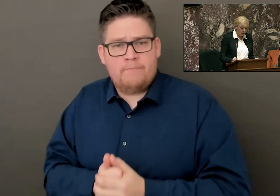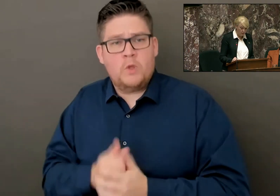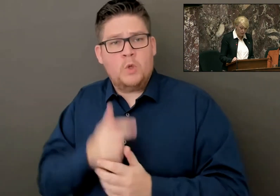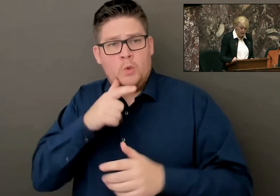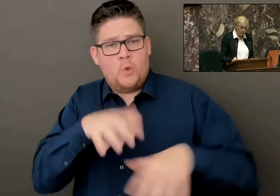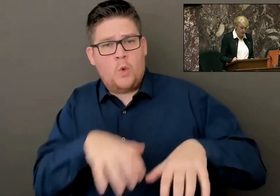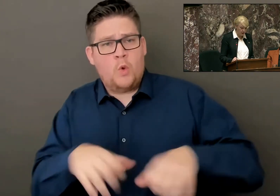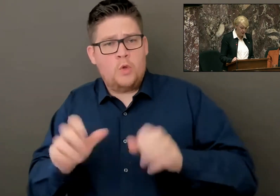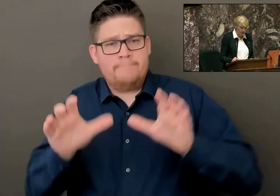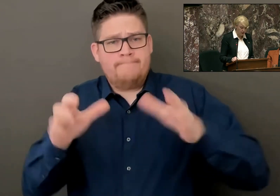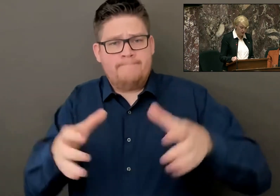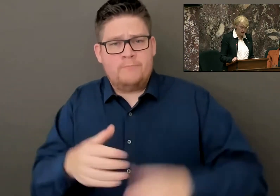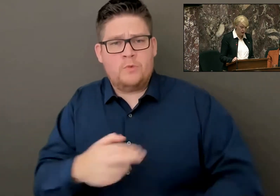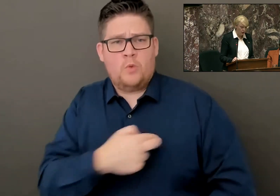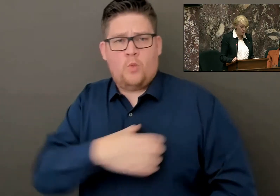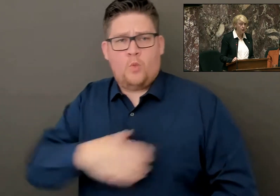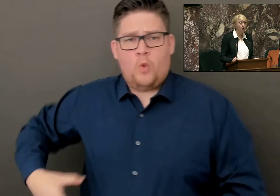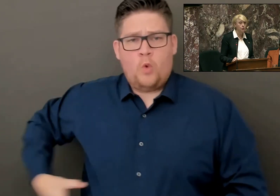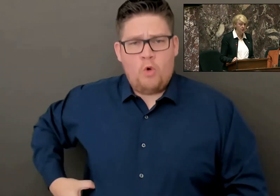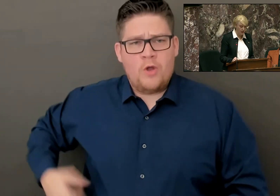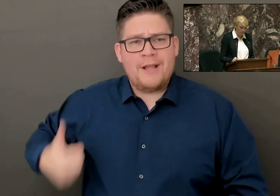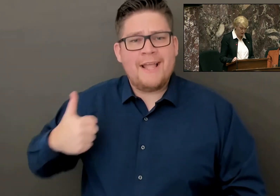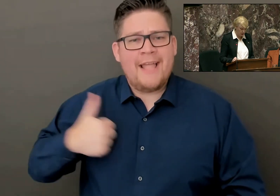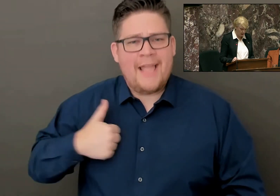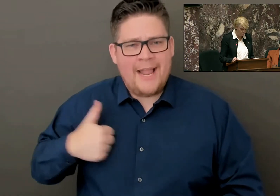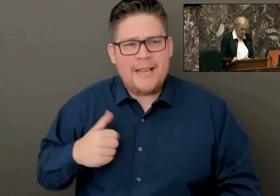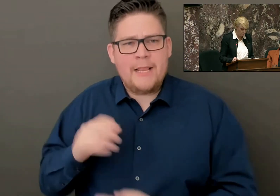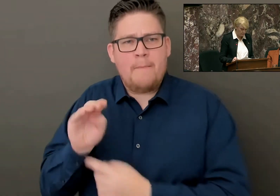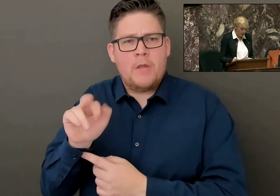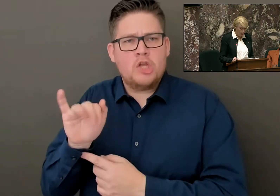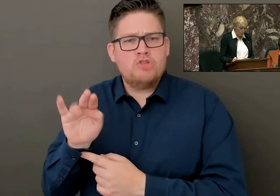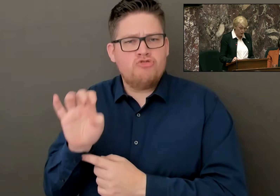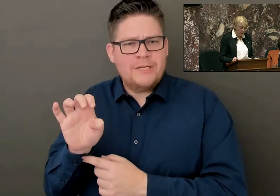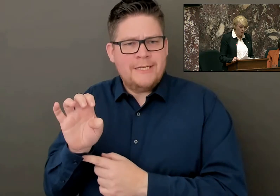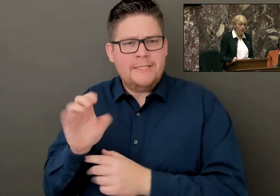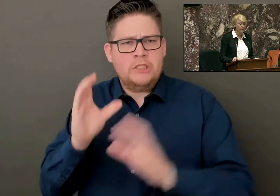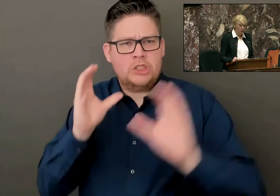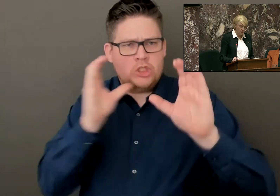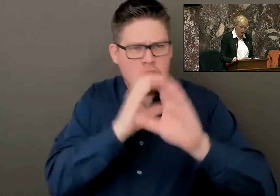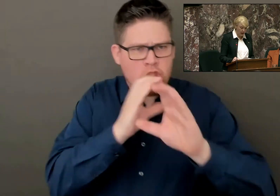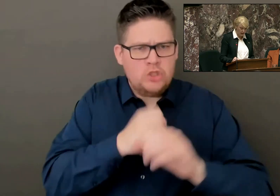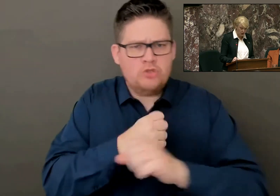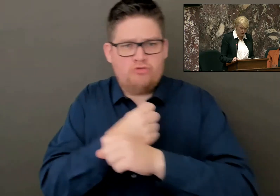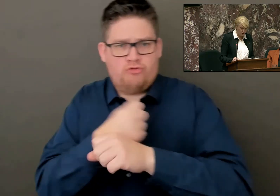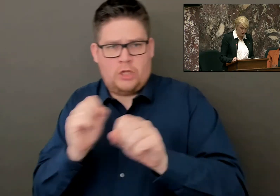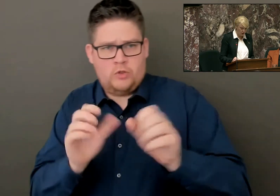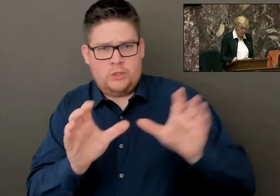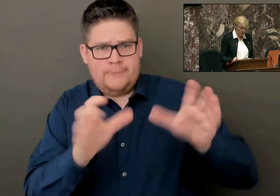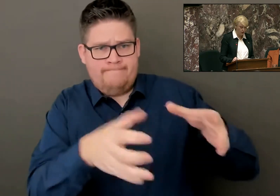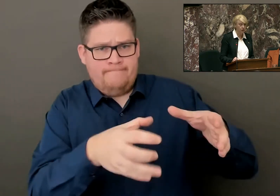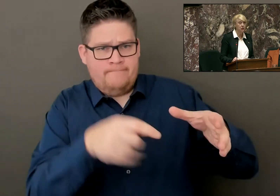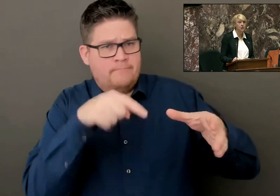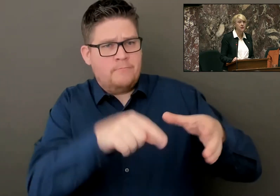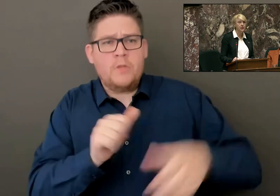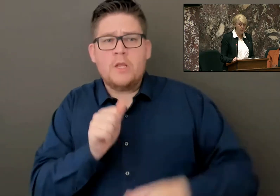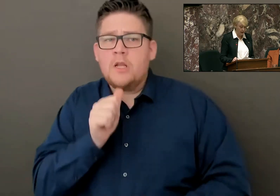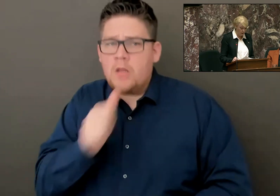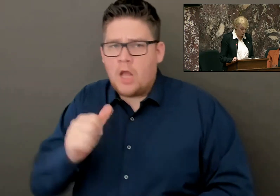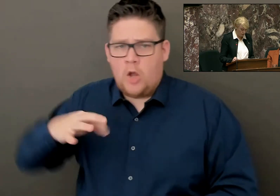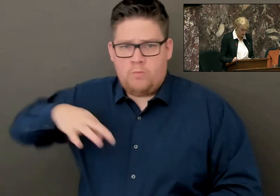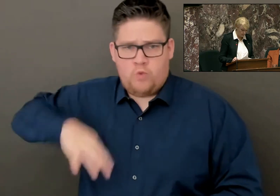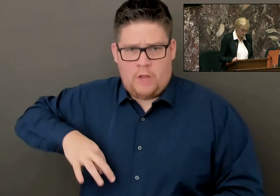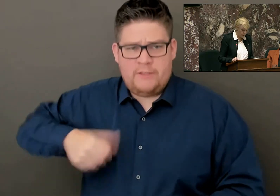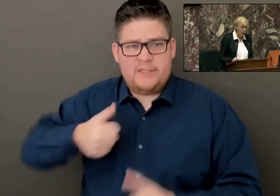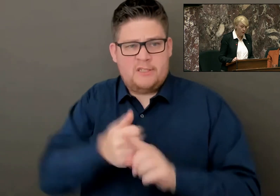30 marine rescue stations along the coast of British Columbia, working in one of the most challenging search and rescue regions in